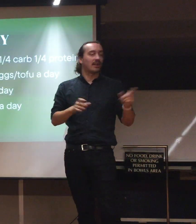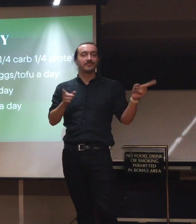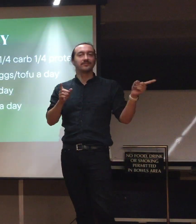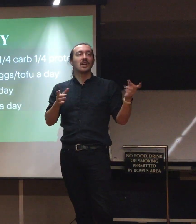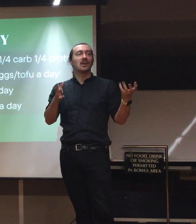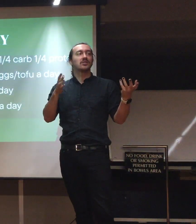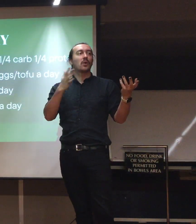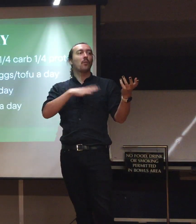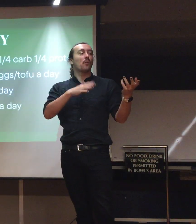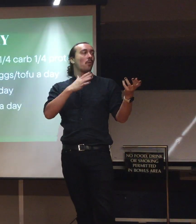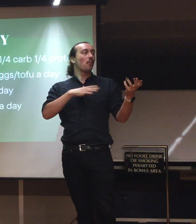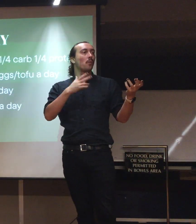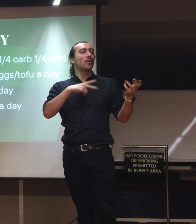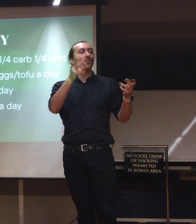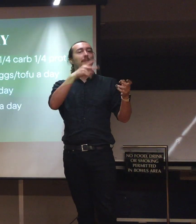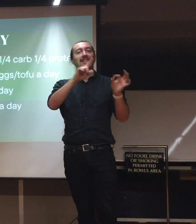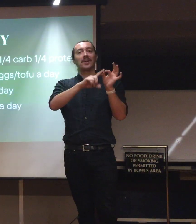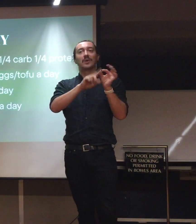it.